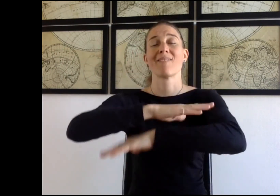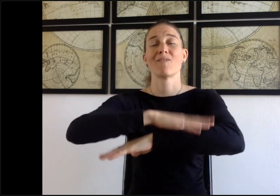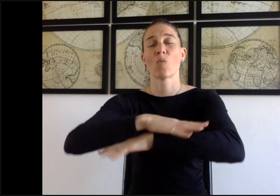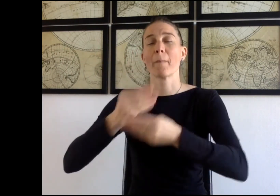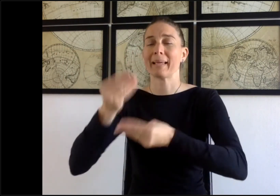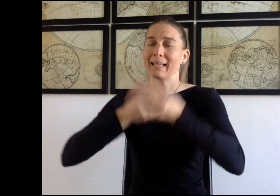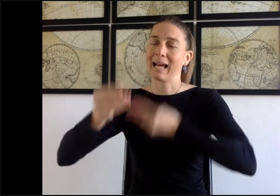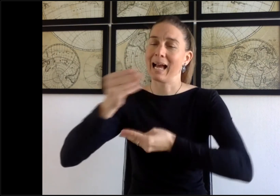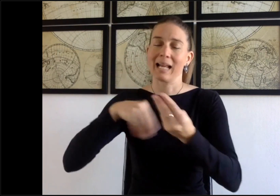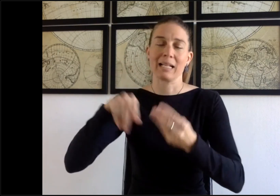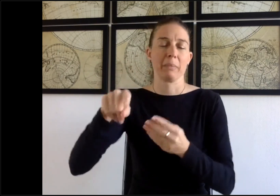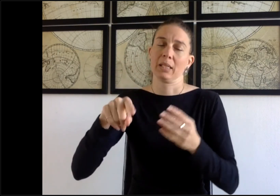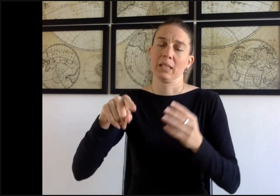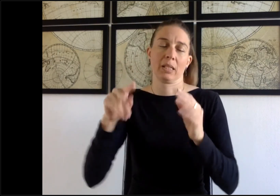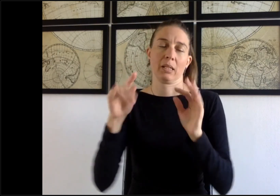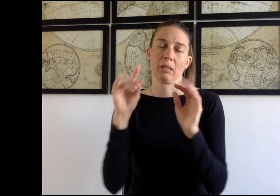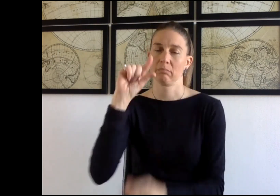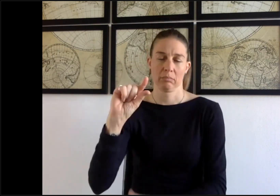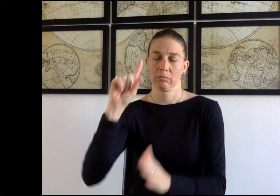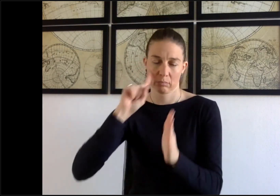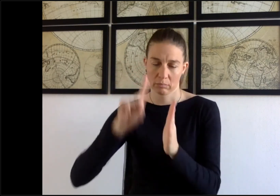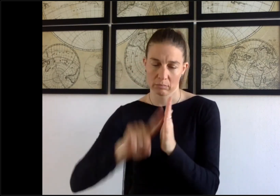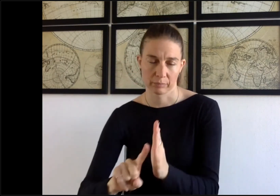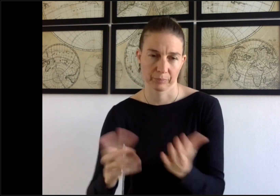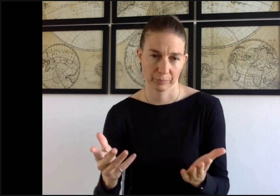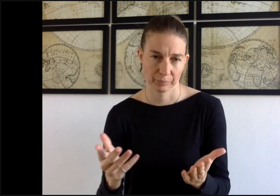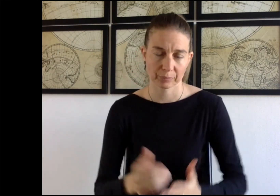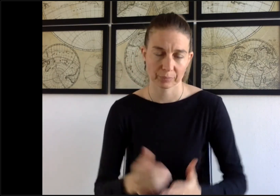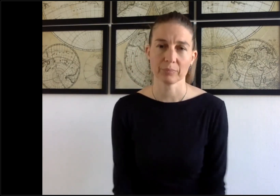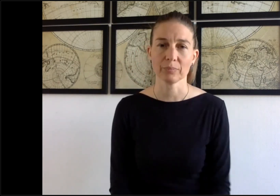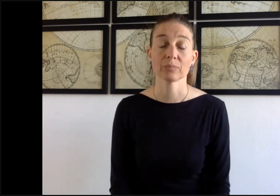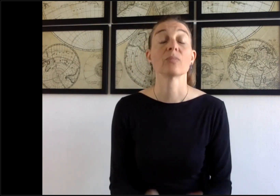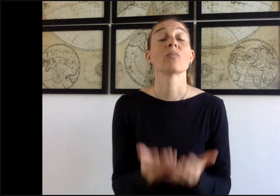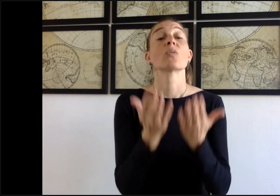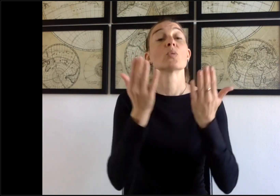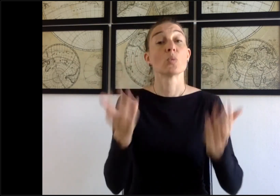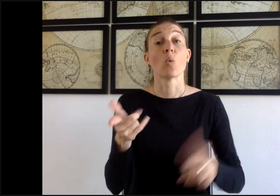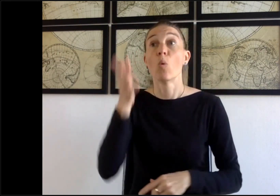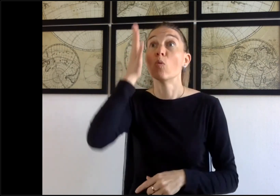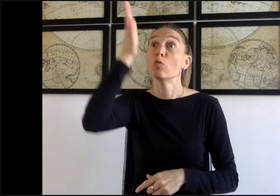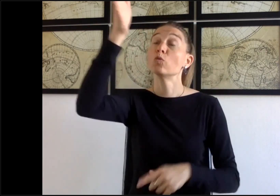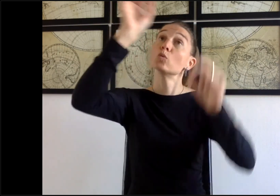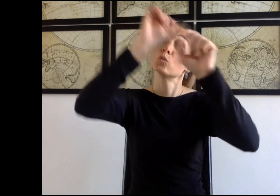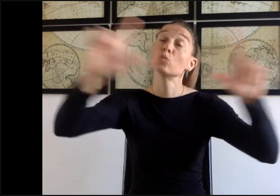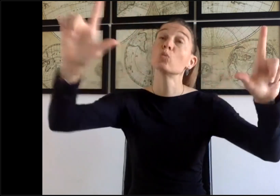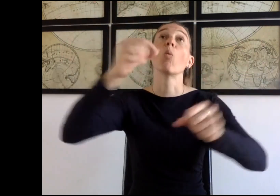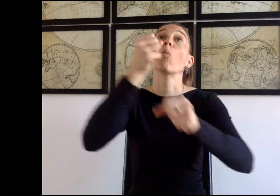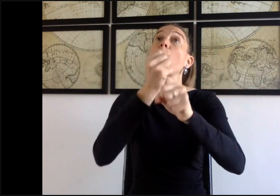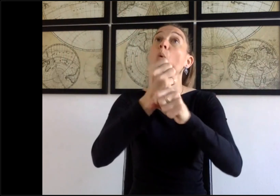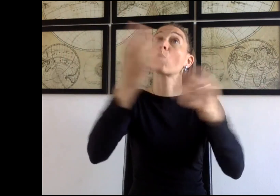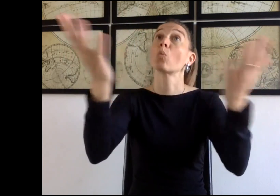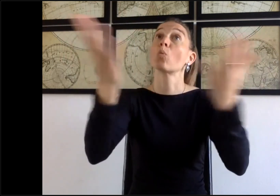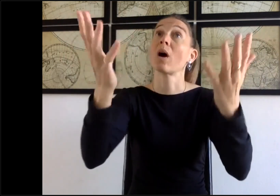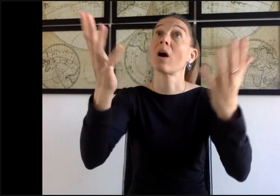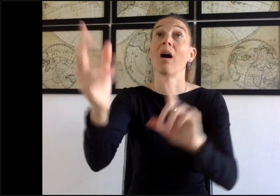in terms of how the future of work will impact this particular group. But also, it's not just one group, as I've just said. It's actually more. It is a